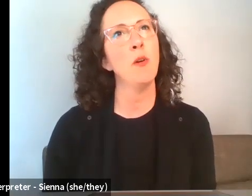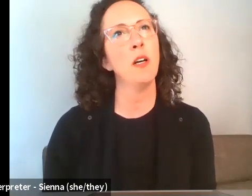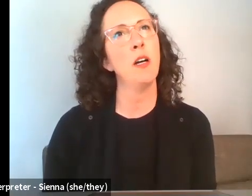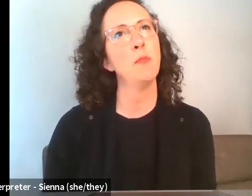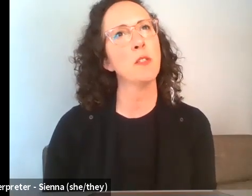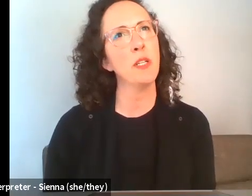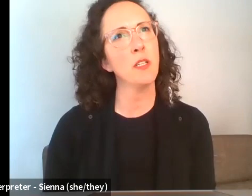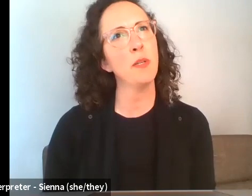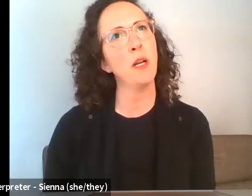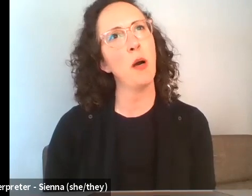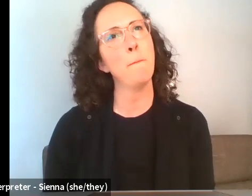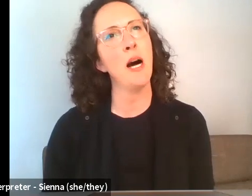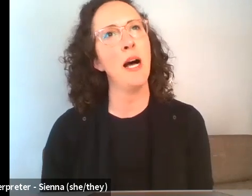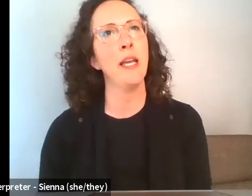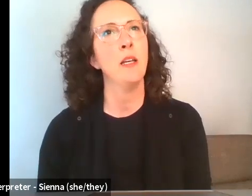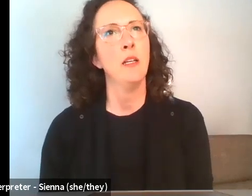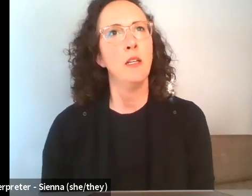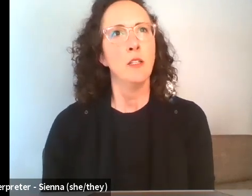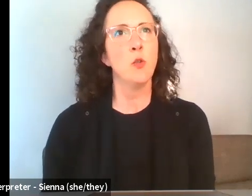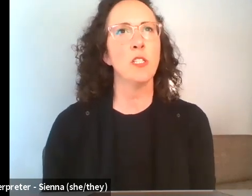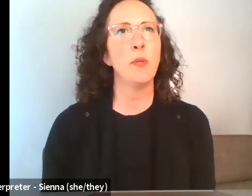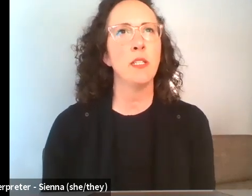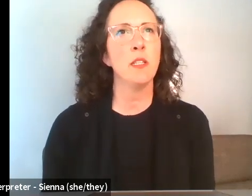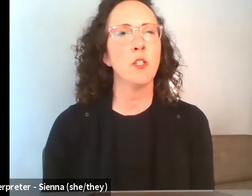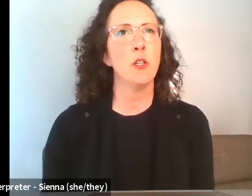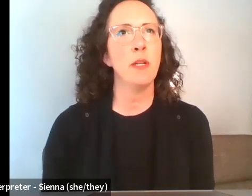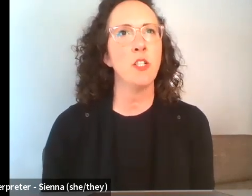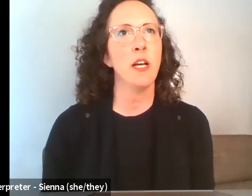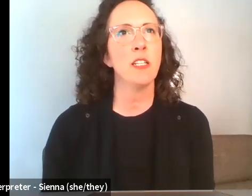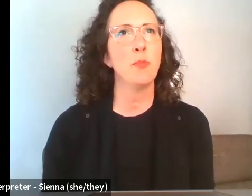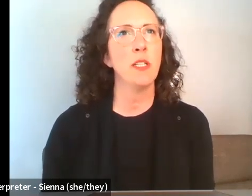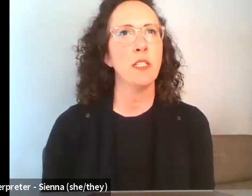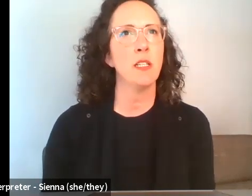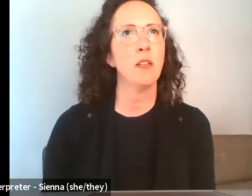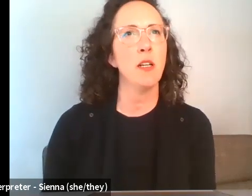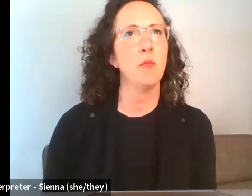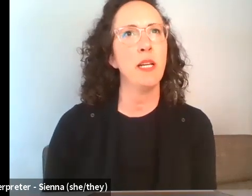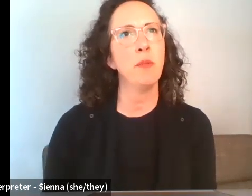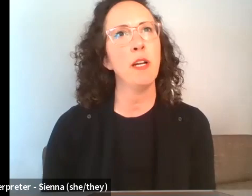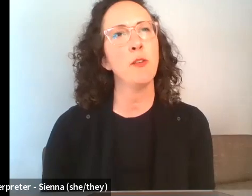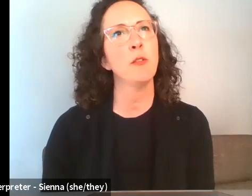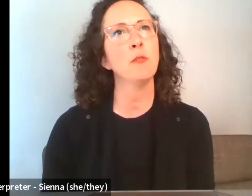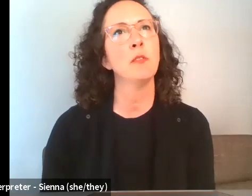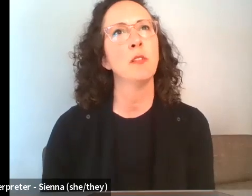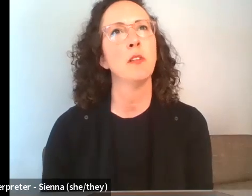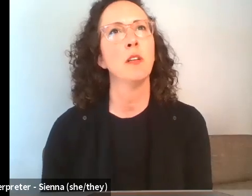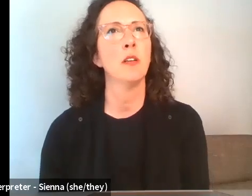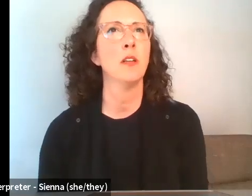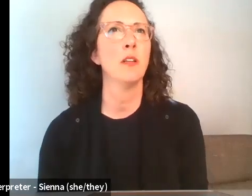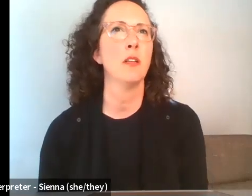Yeah, so I want to explain a little bit about my school experience and the discrimination I experienced and made my way through.